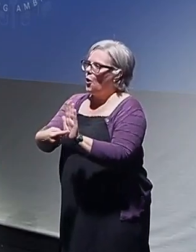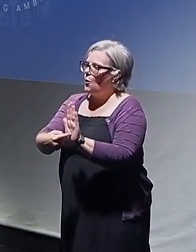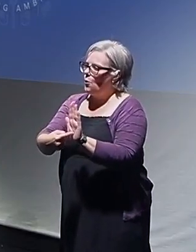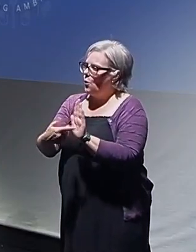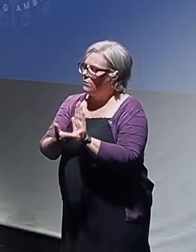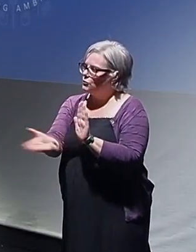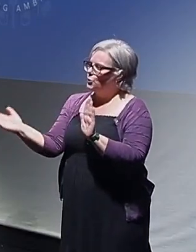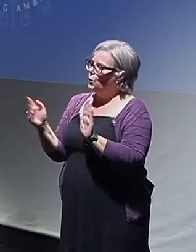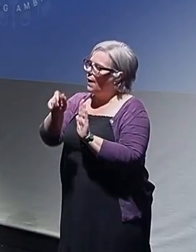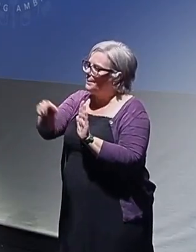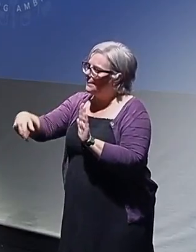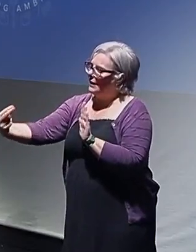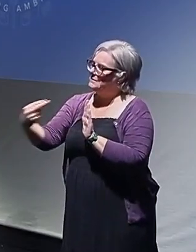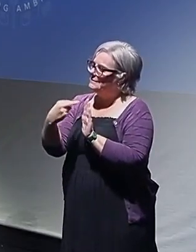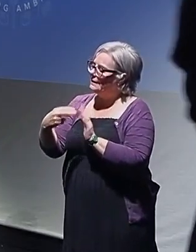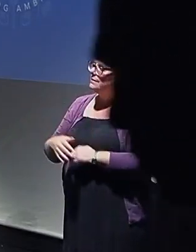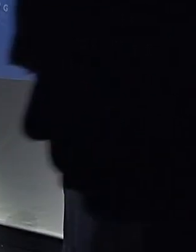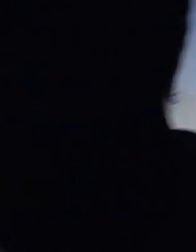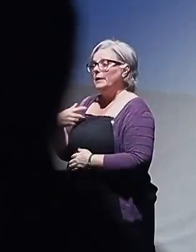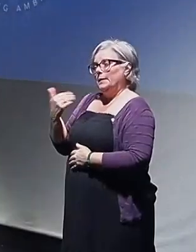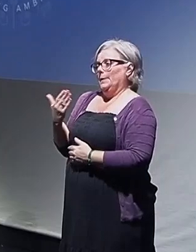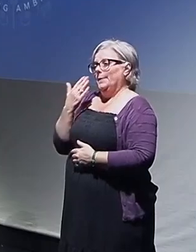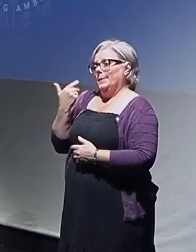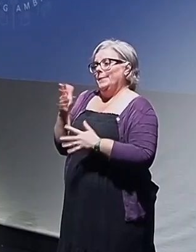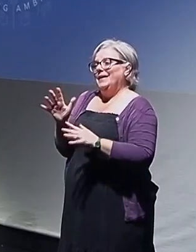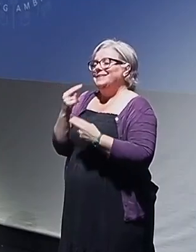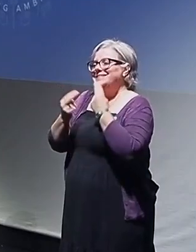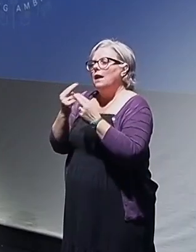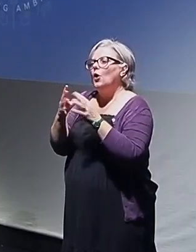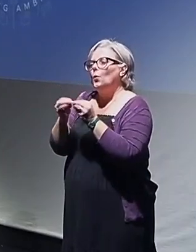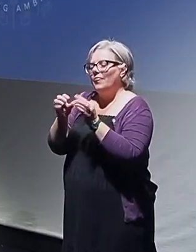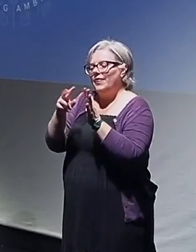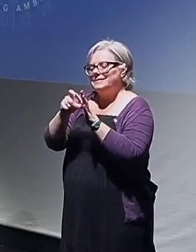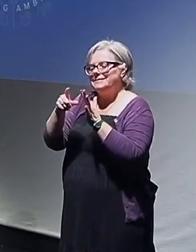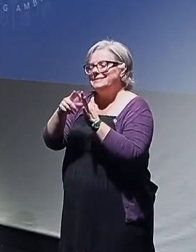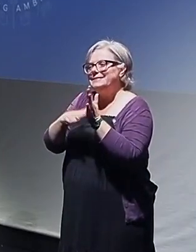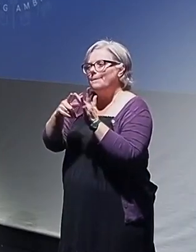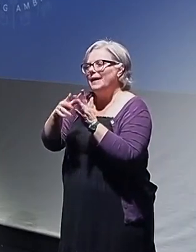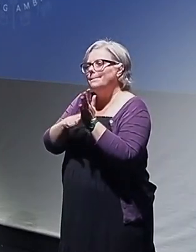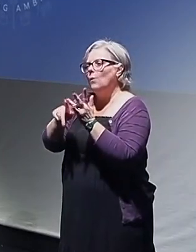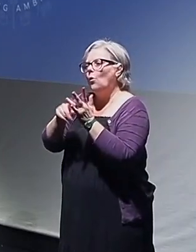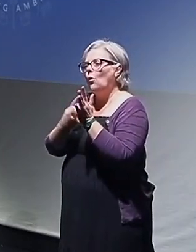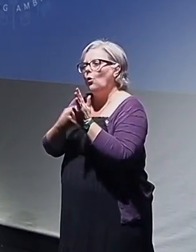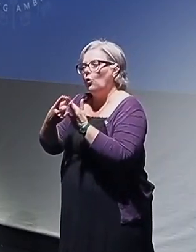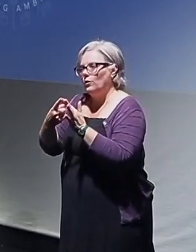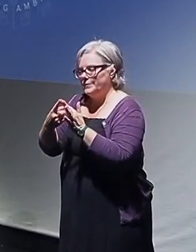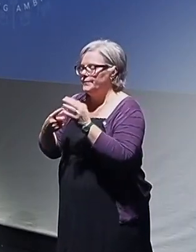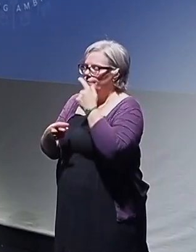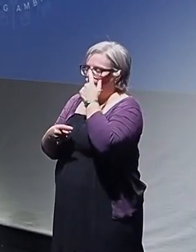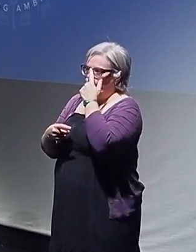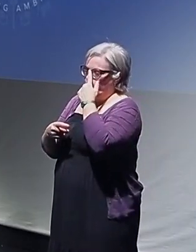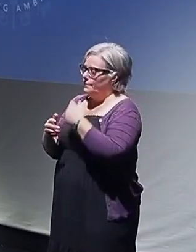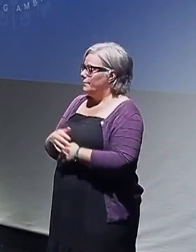something. So I had dinner with, it's a name drop, Demi Moore, and she opened this up for me. I'm in